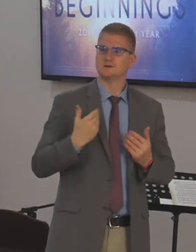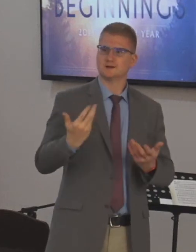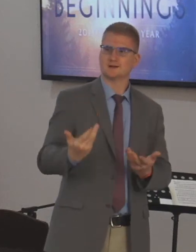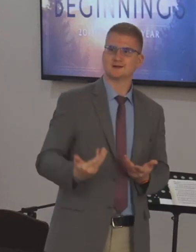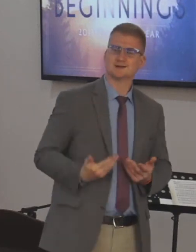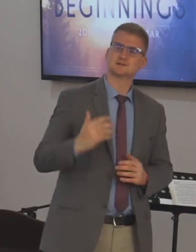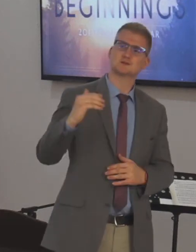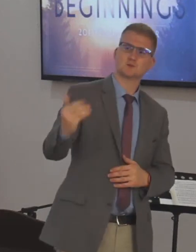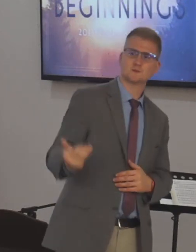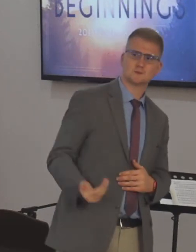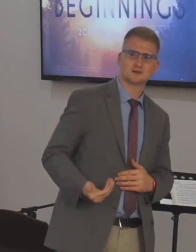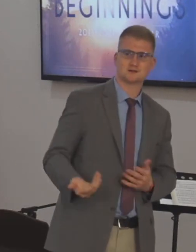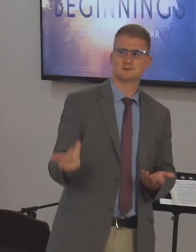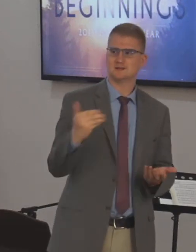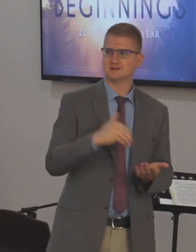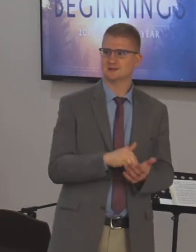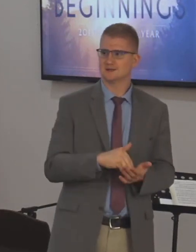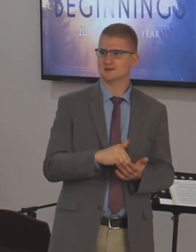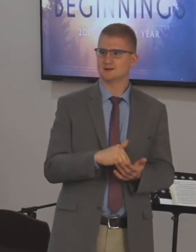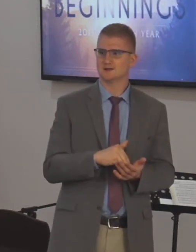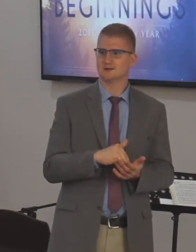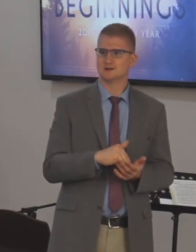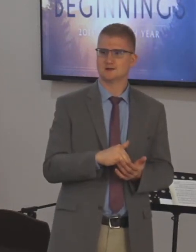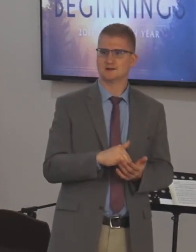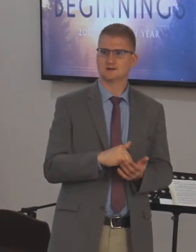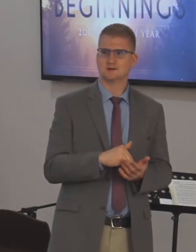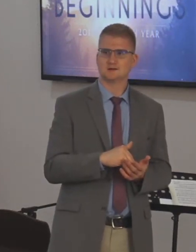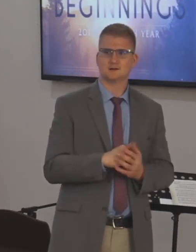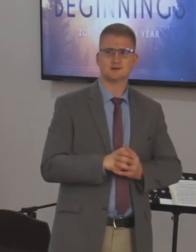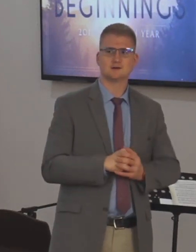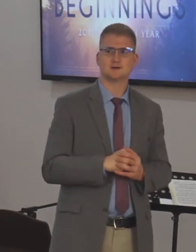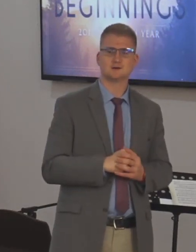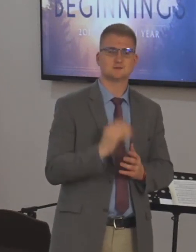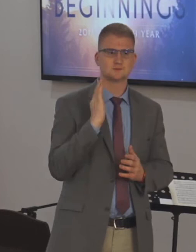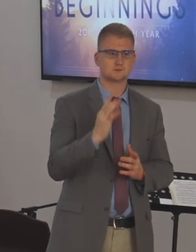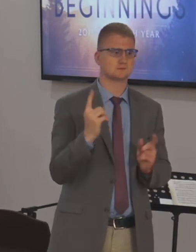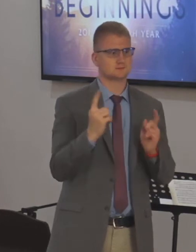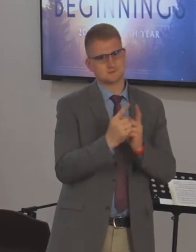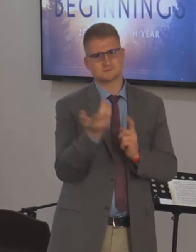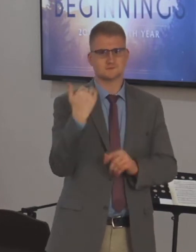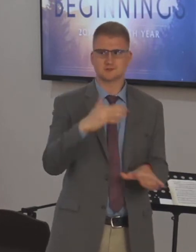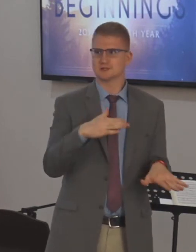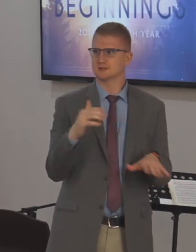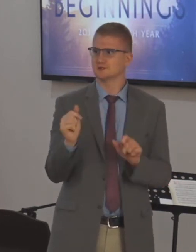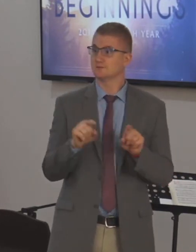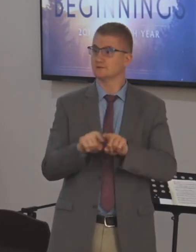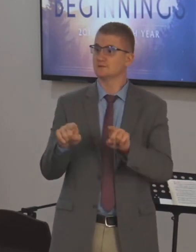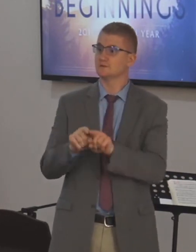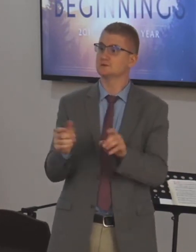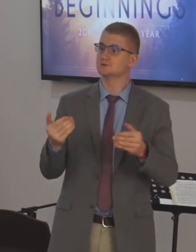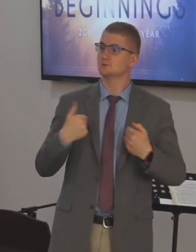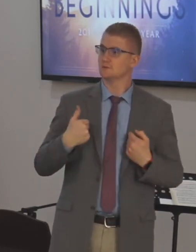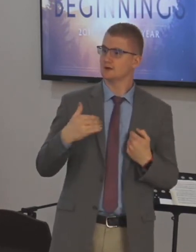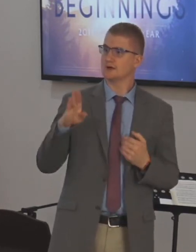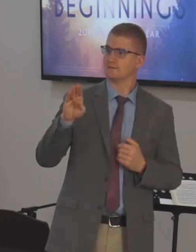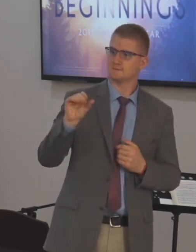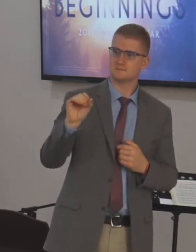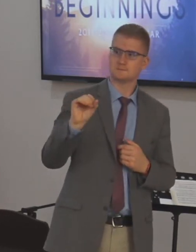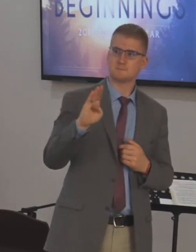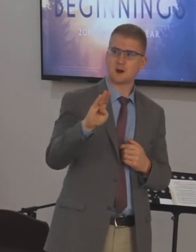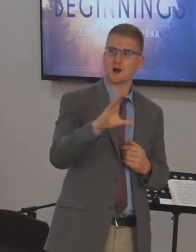glad that you're here. We'll get a chance to meet you before you leave. And we also have Bob and Marge